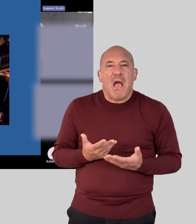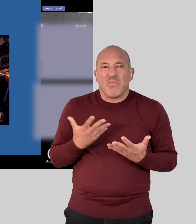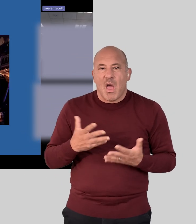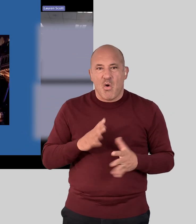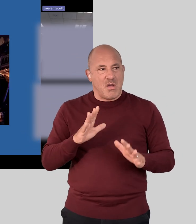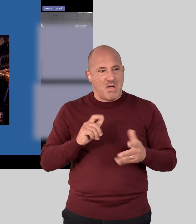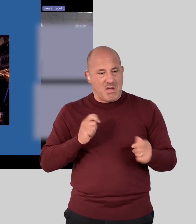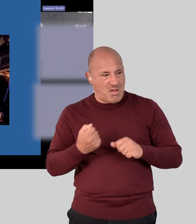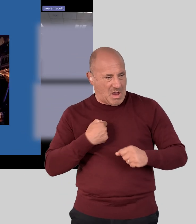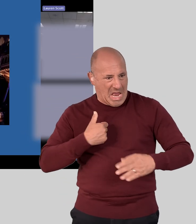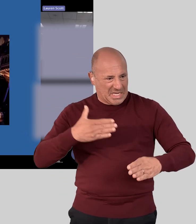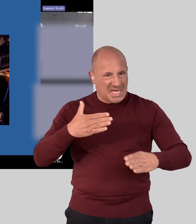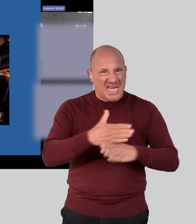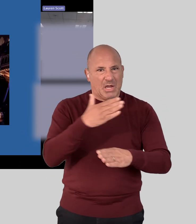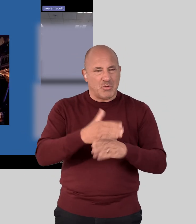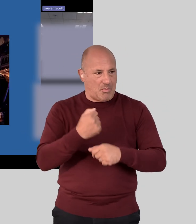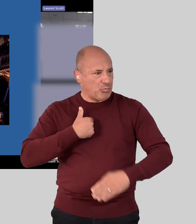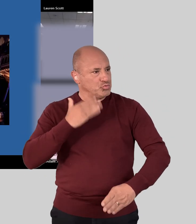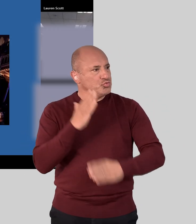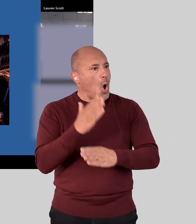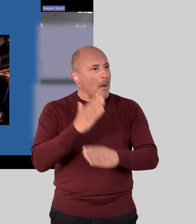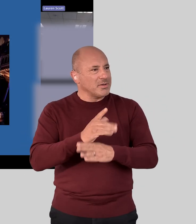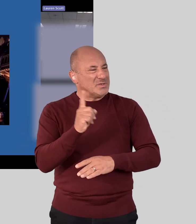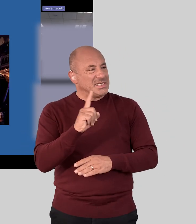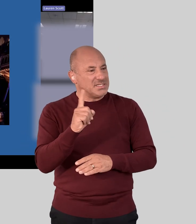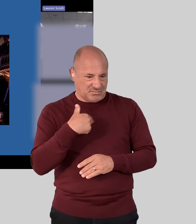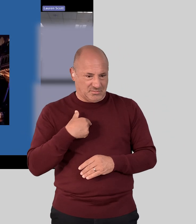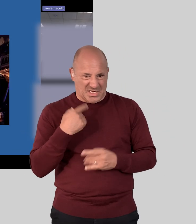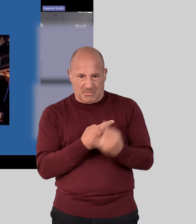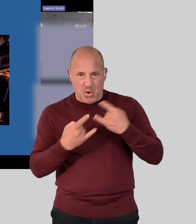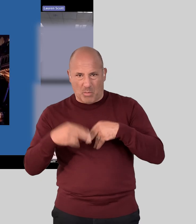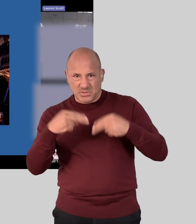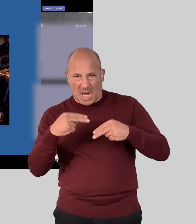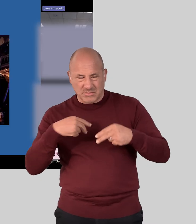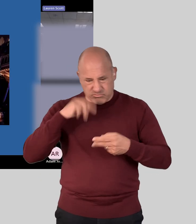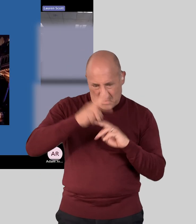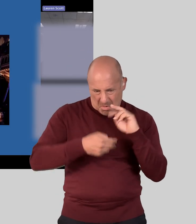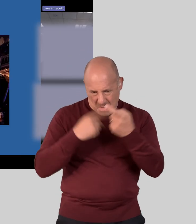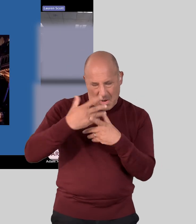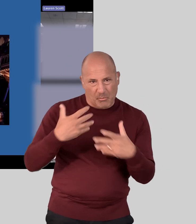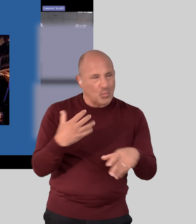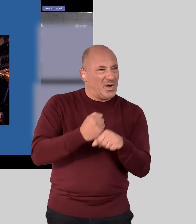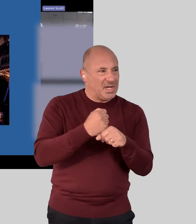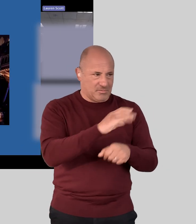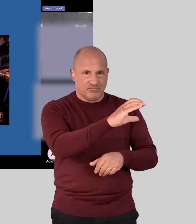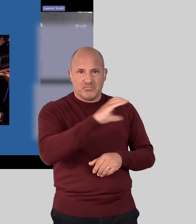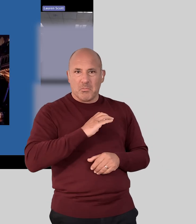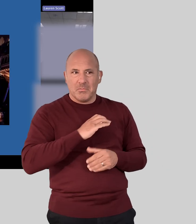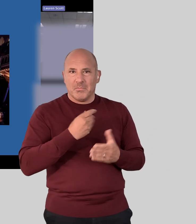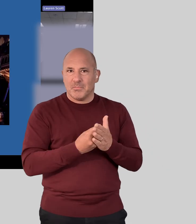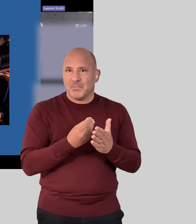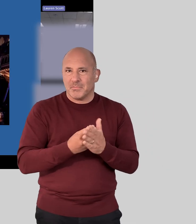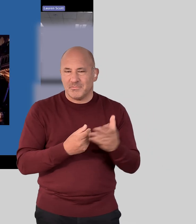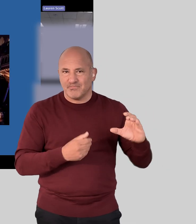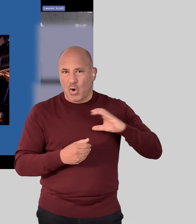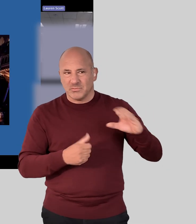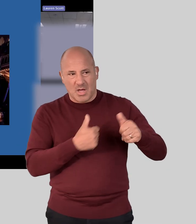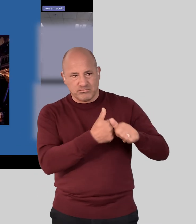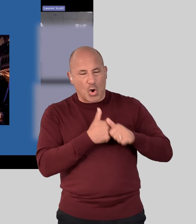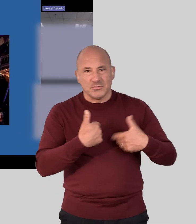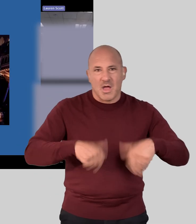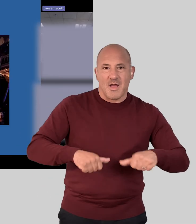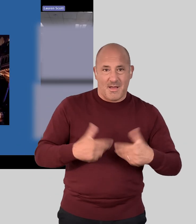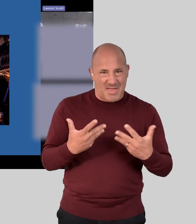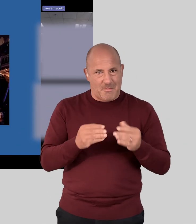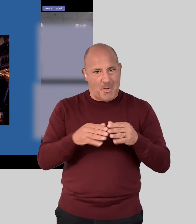dancers take something that it's more of like a hobby or a side thing, and